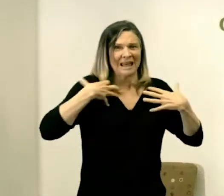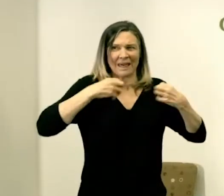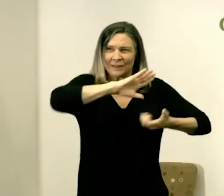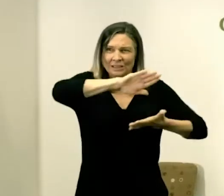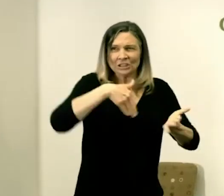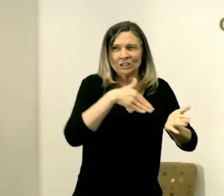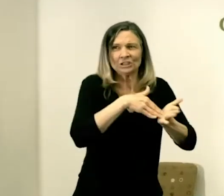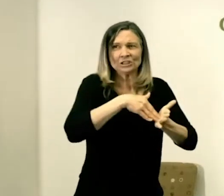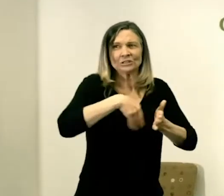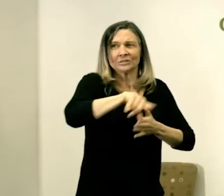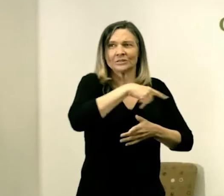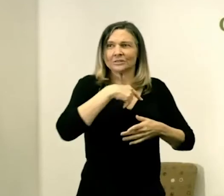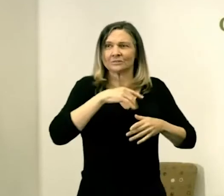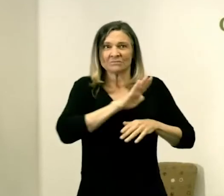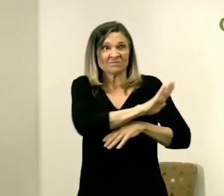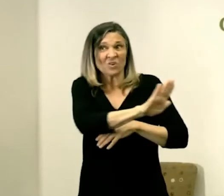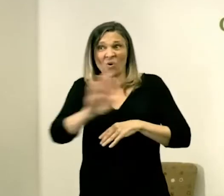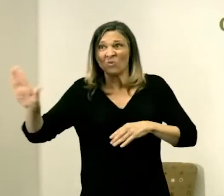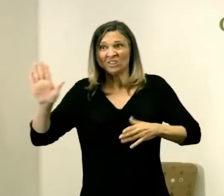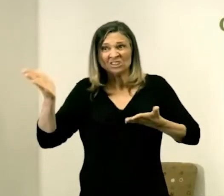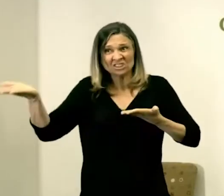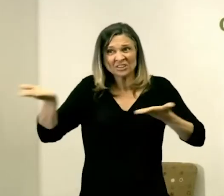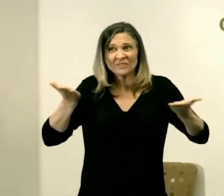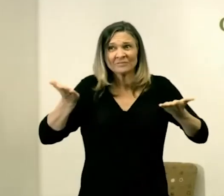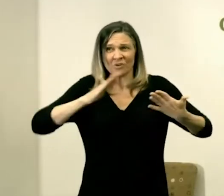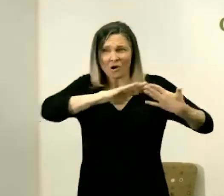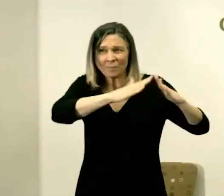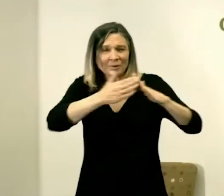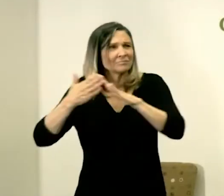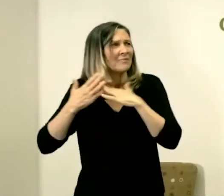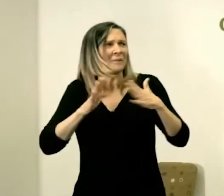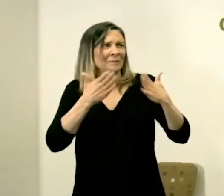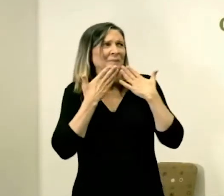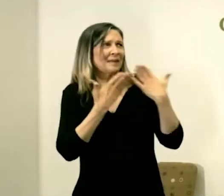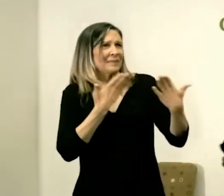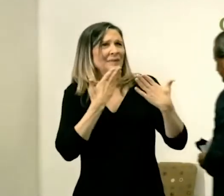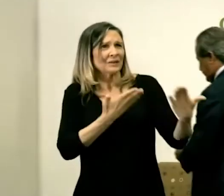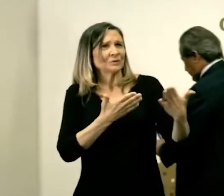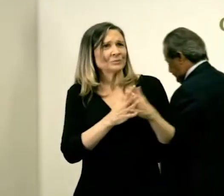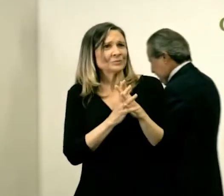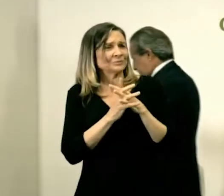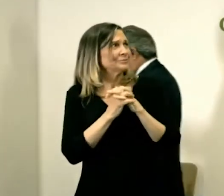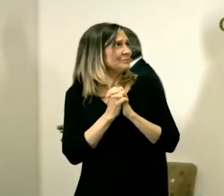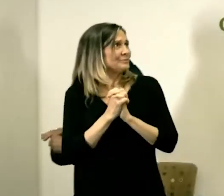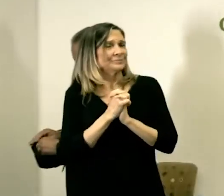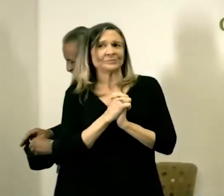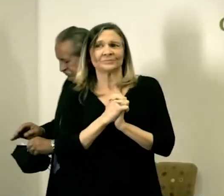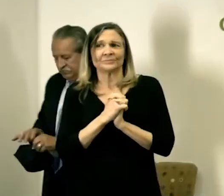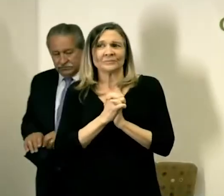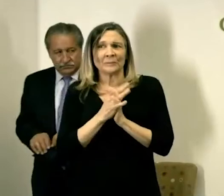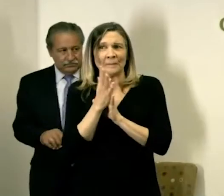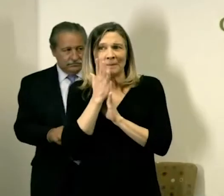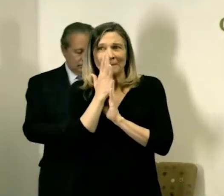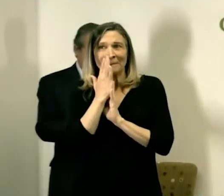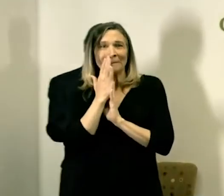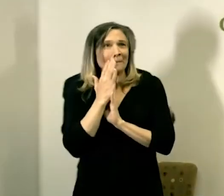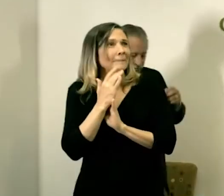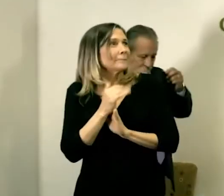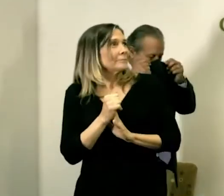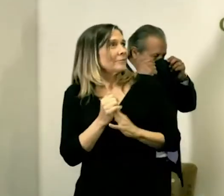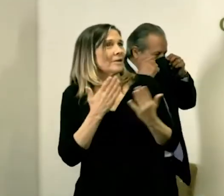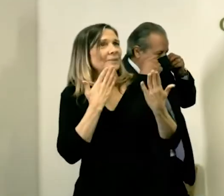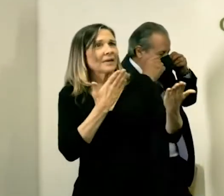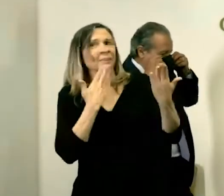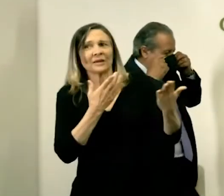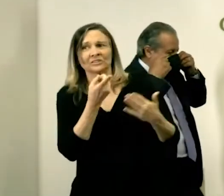service and at the services of our community. Thank you. Thank you, Dr. Galley and President